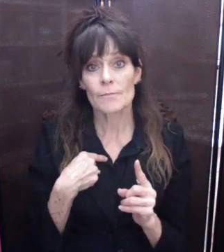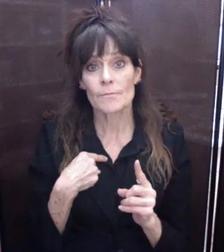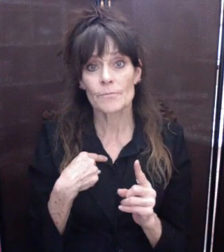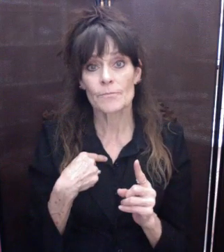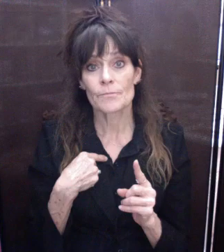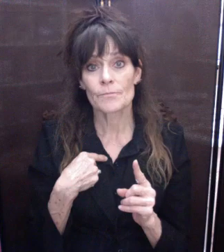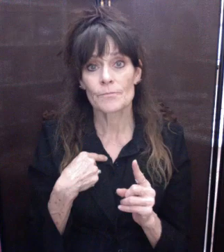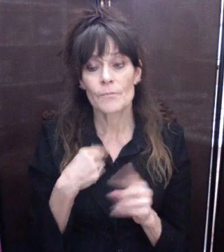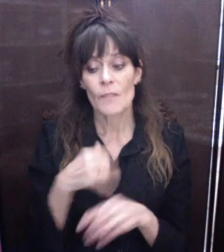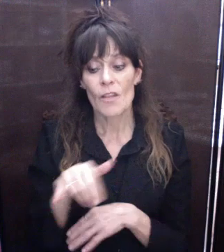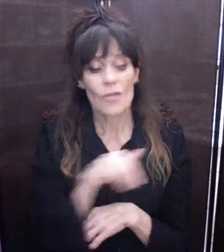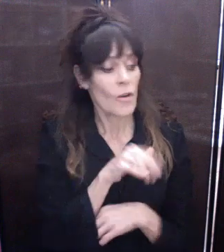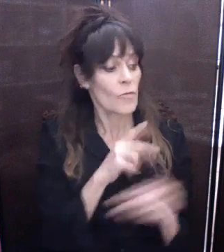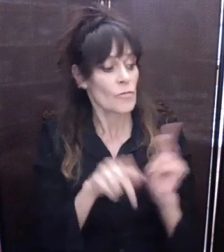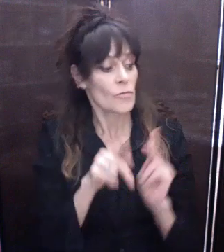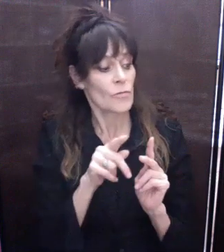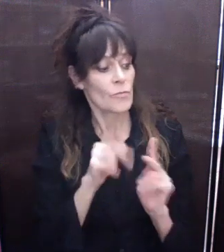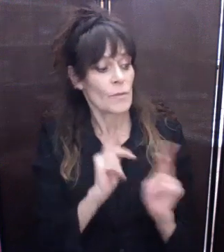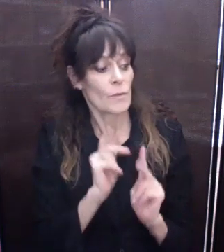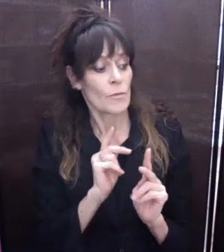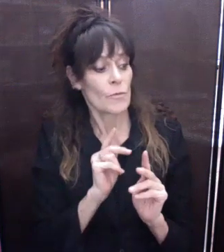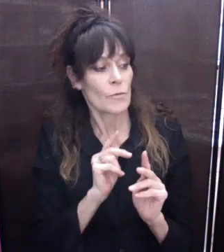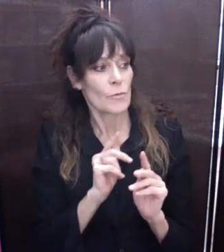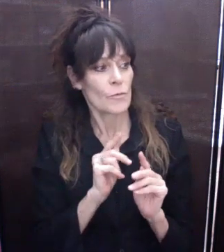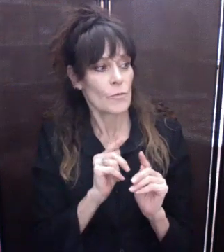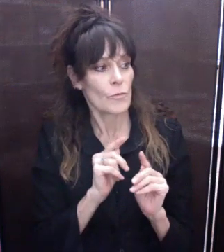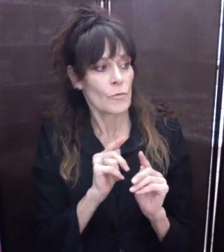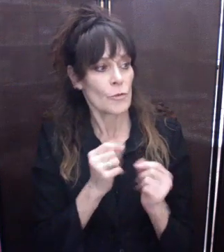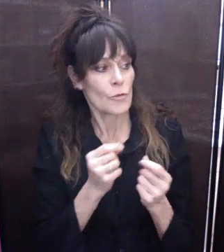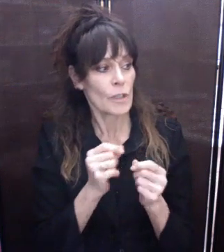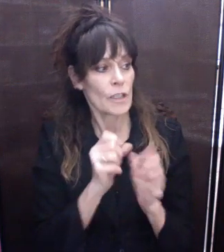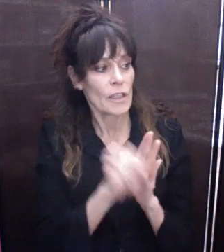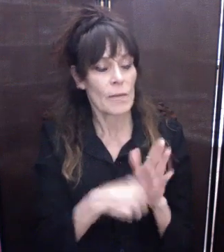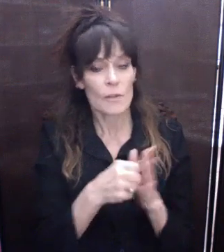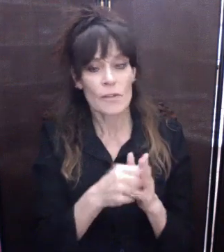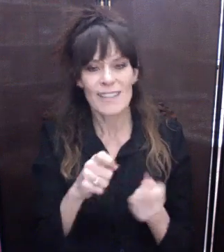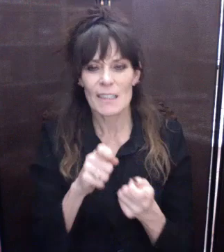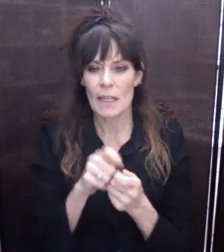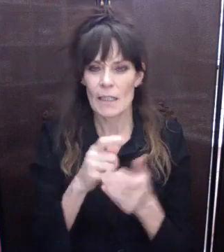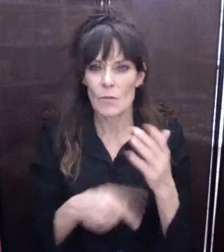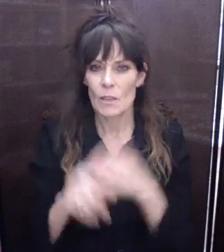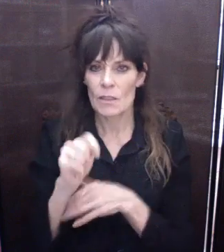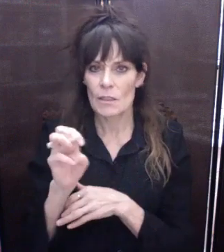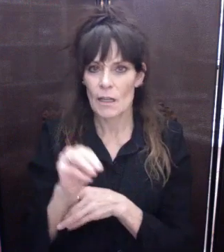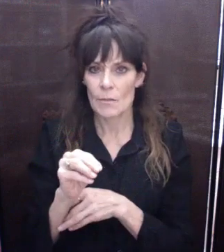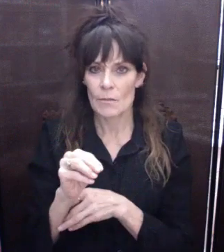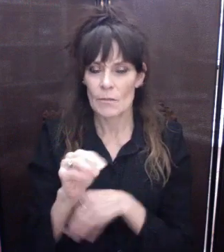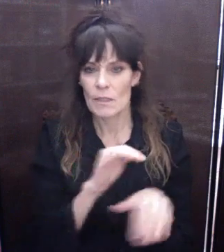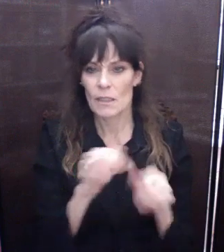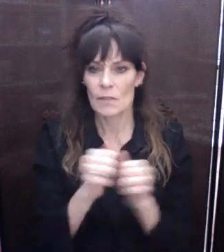those guys were doing back in that period, you know, is exactly what Tom was doing with me. We